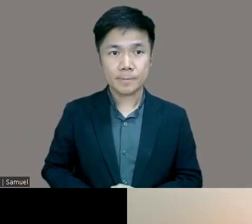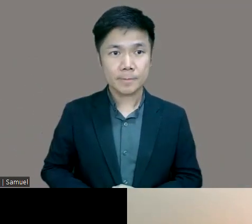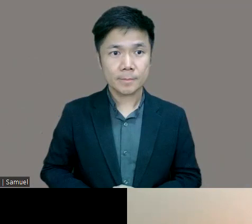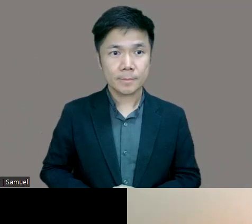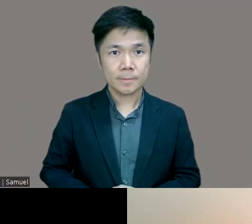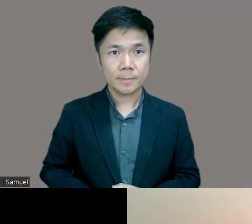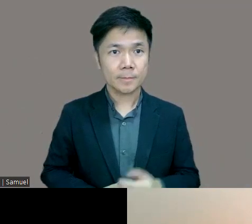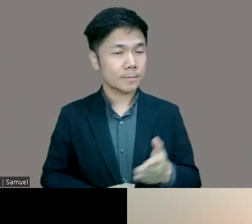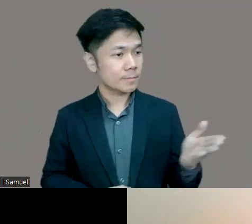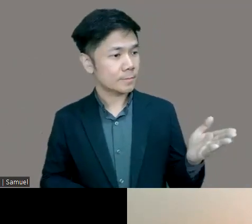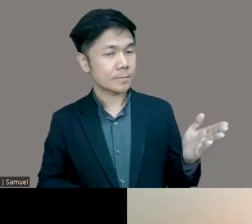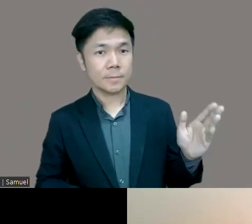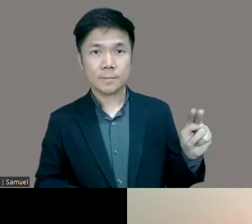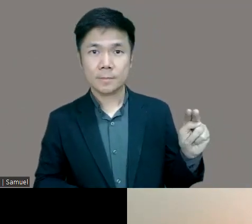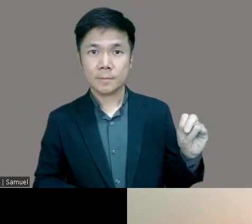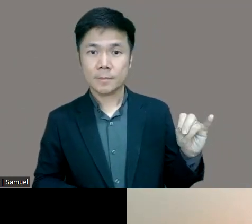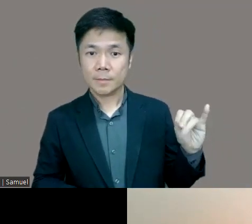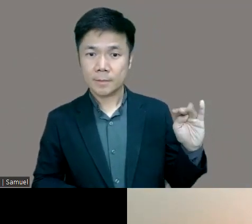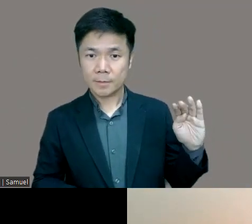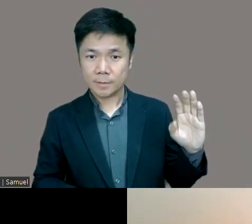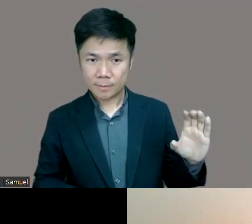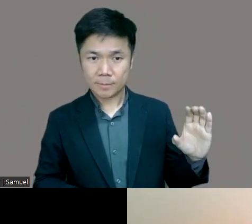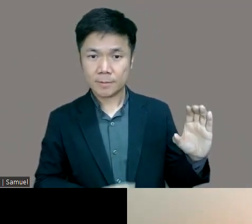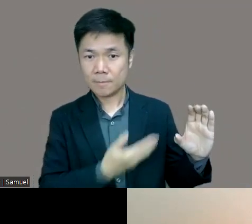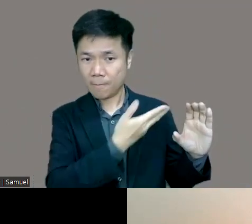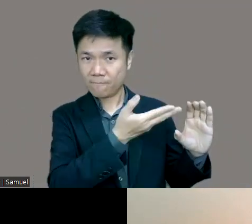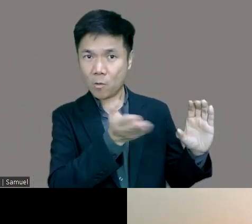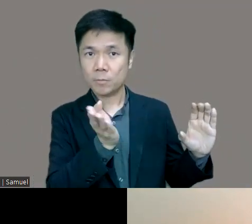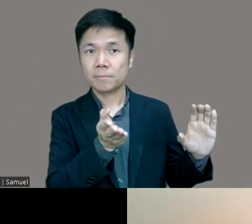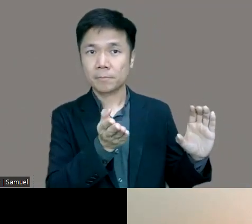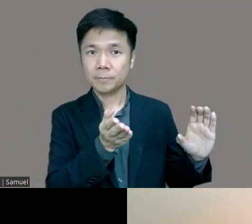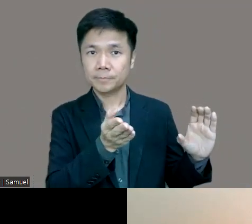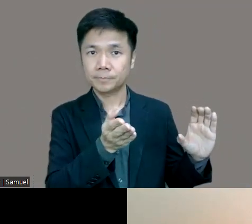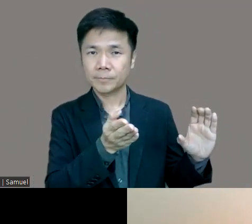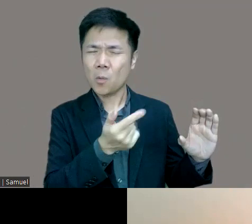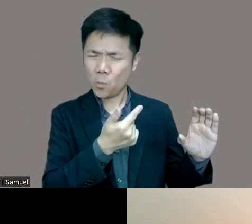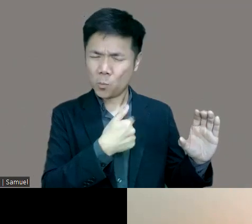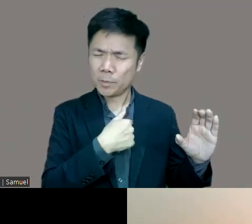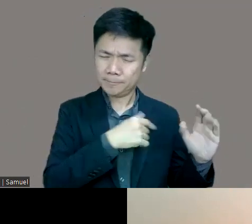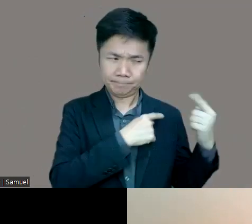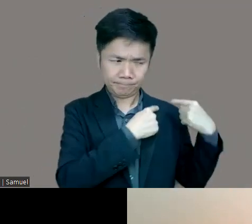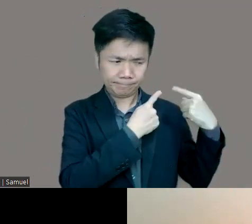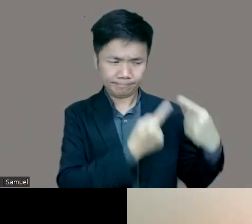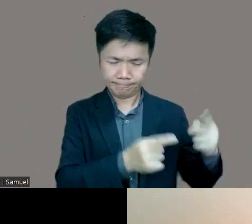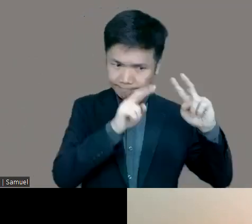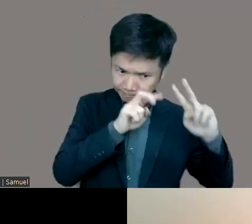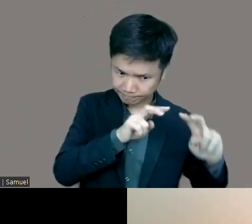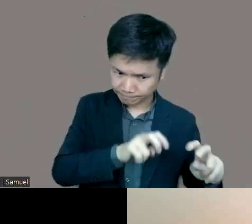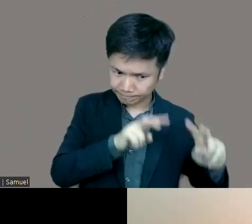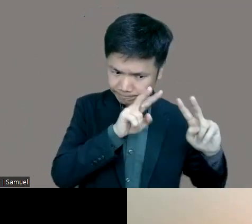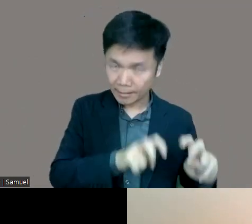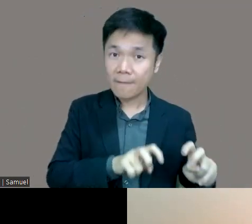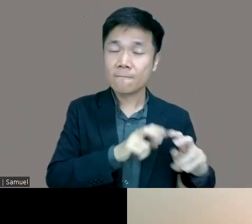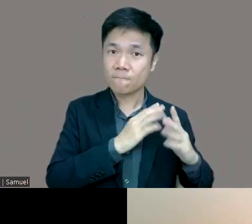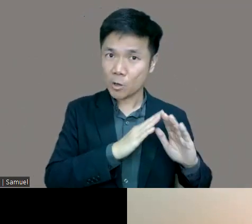see that there's a whole area. Again, I don't want to share the analysis that we've done, not to influence the conversation, but it is